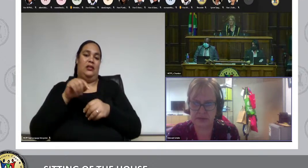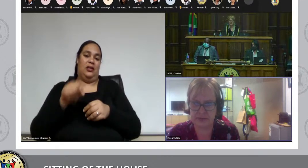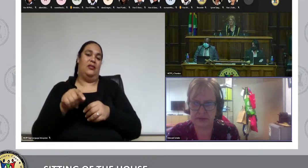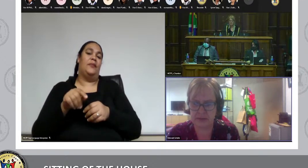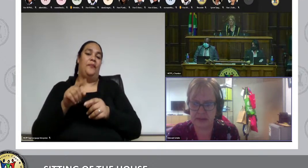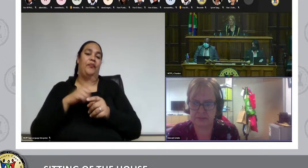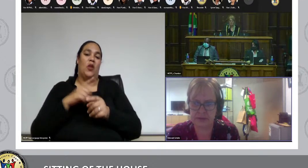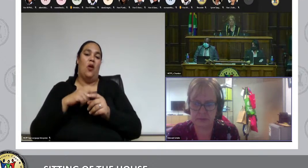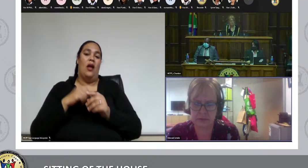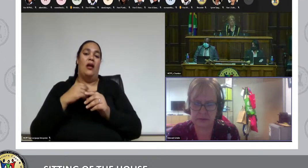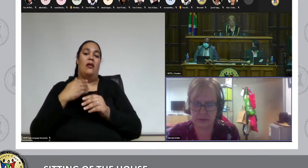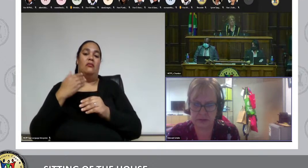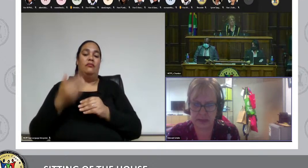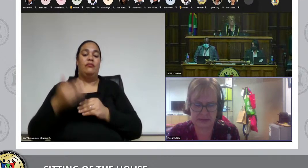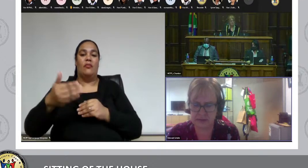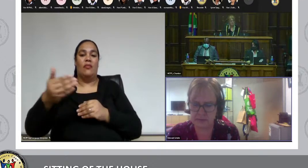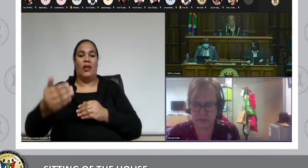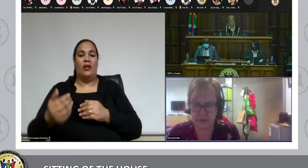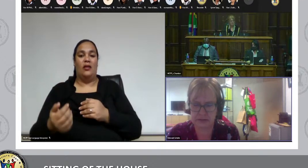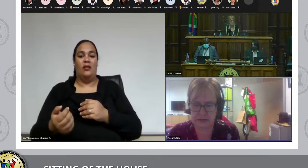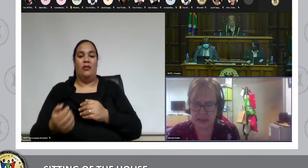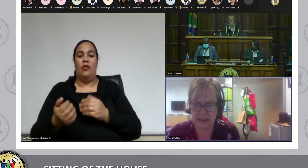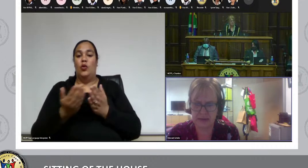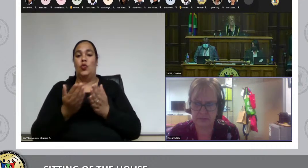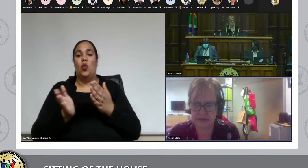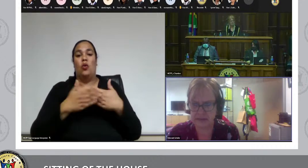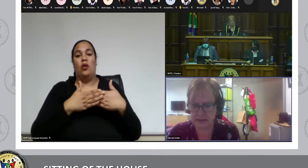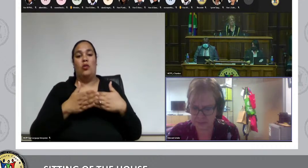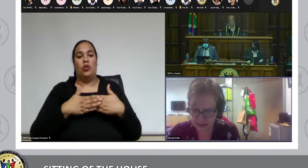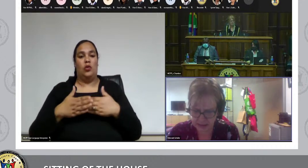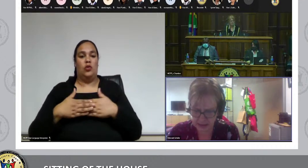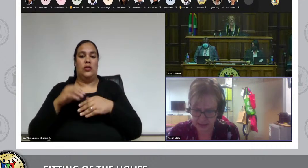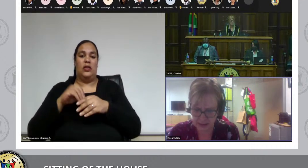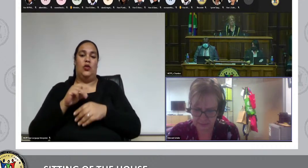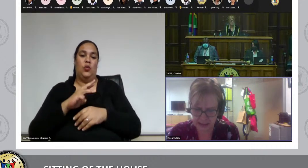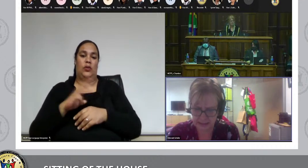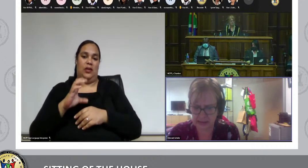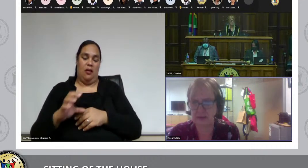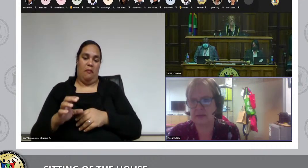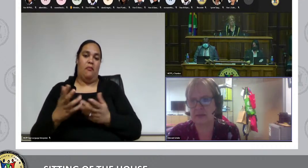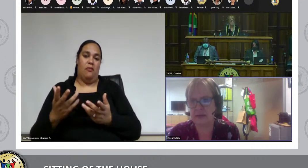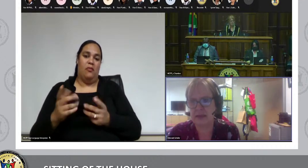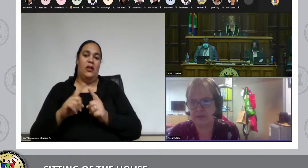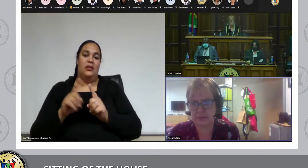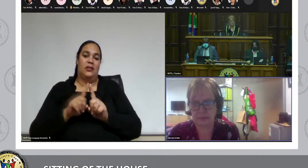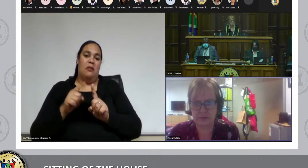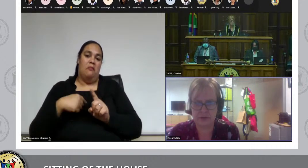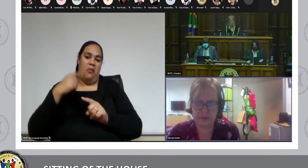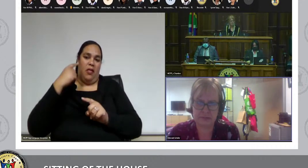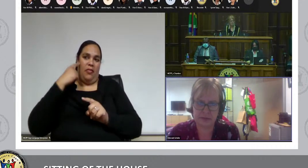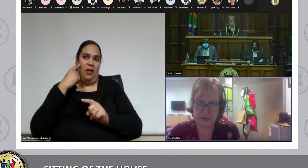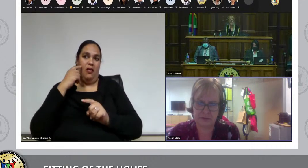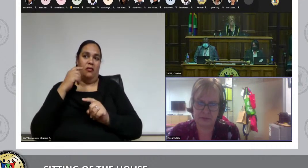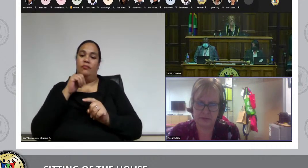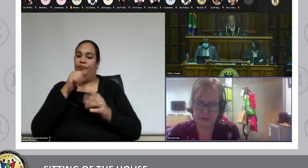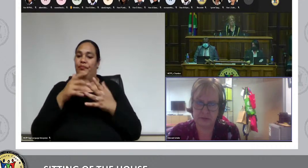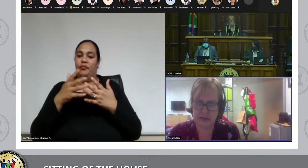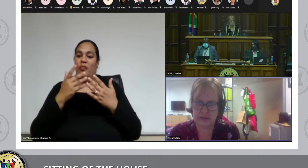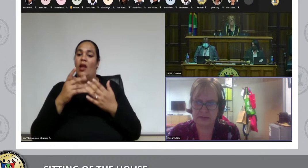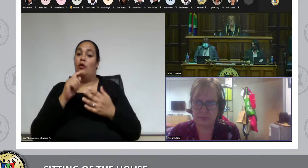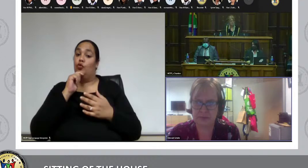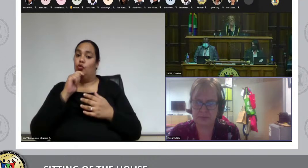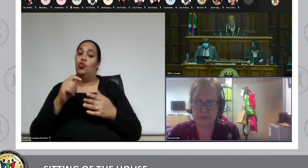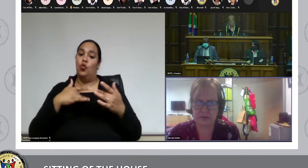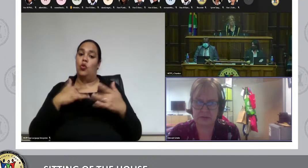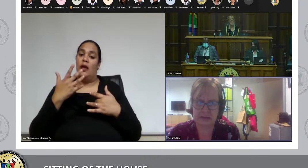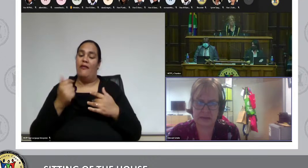just about every court closure, school closure in the Western Cape. And I think although there were some genuine concerns,